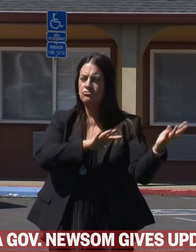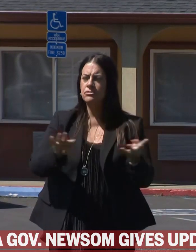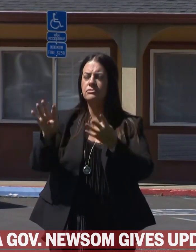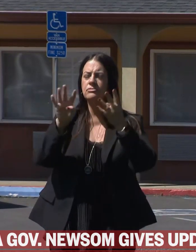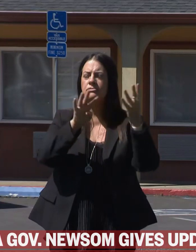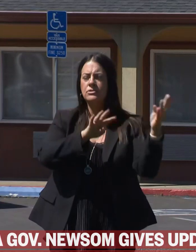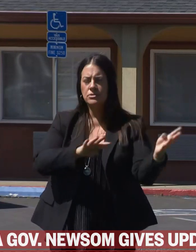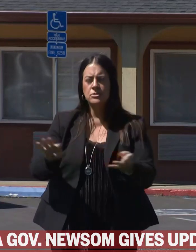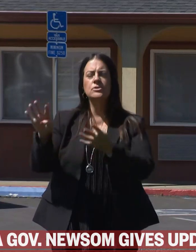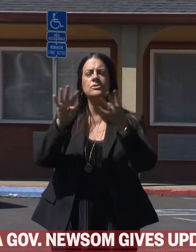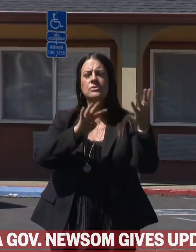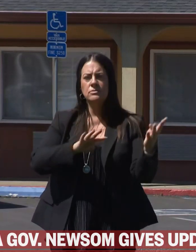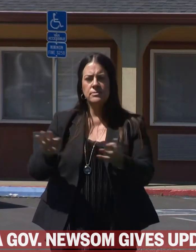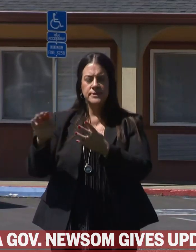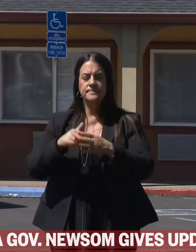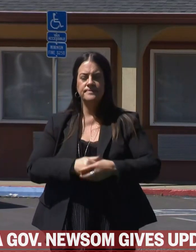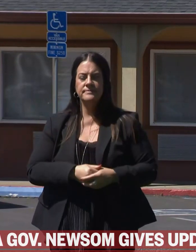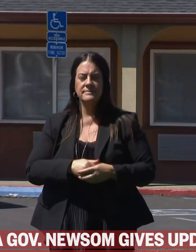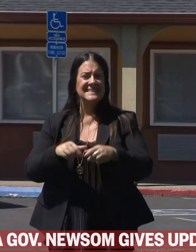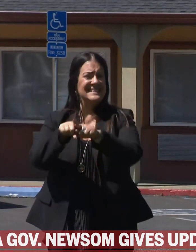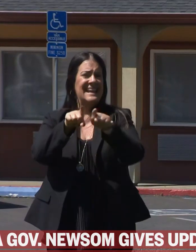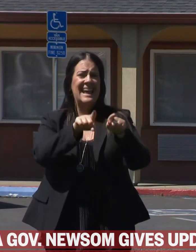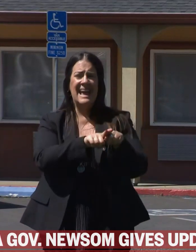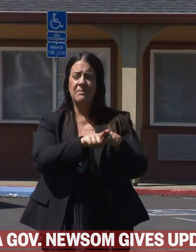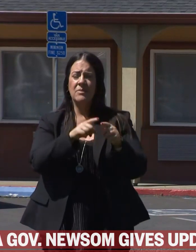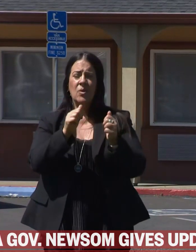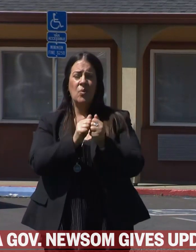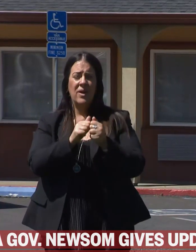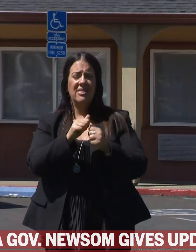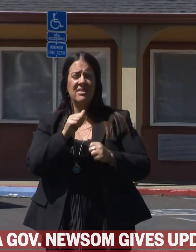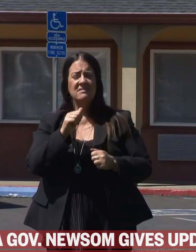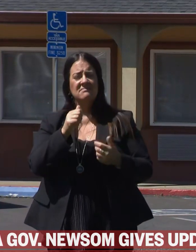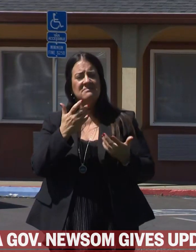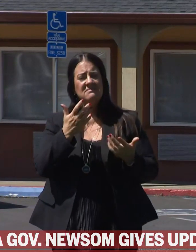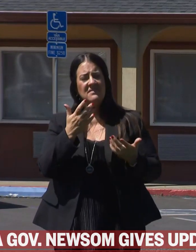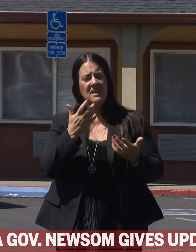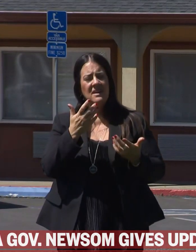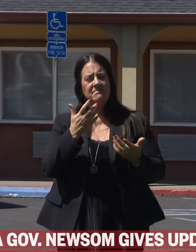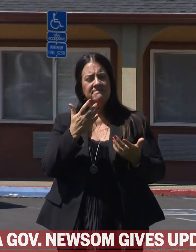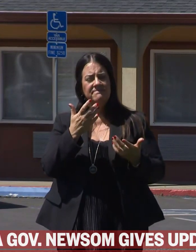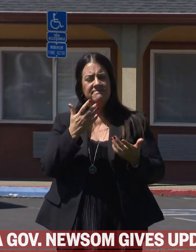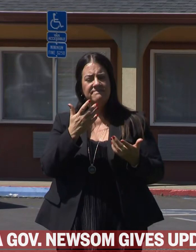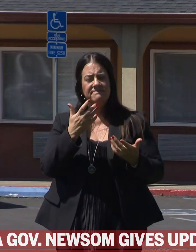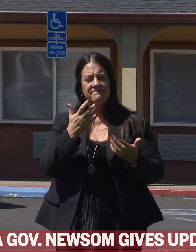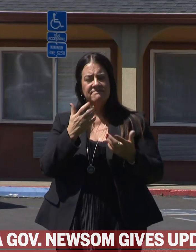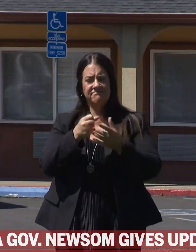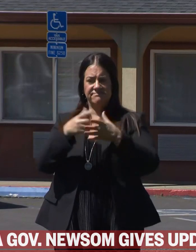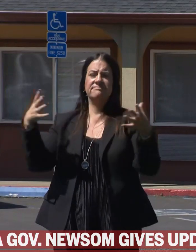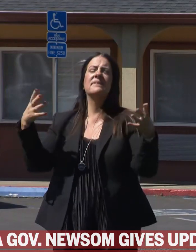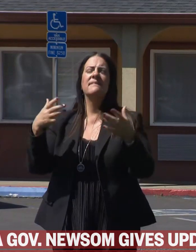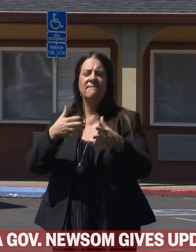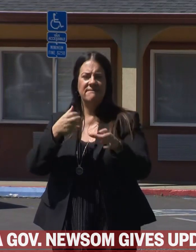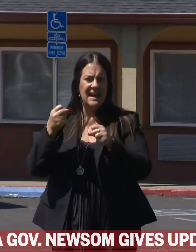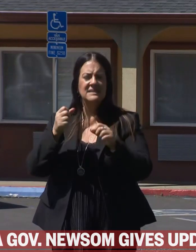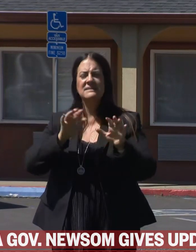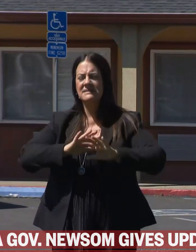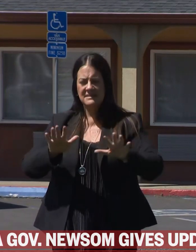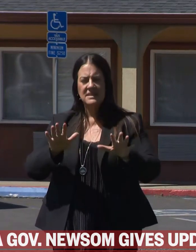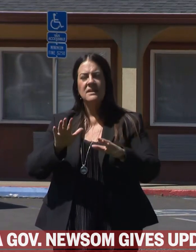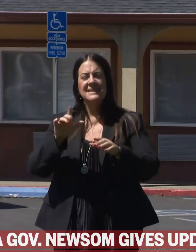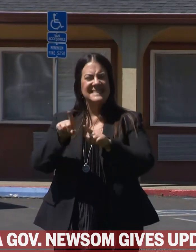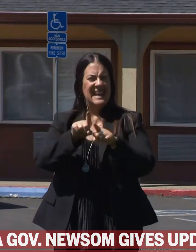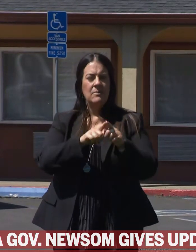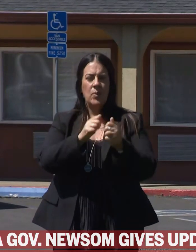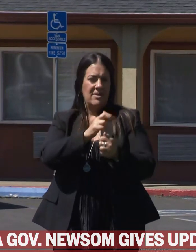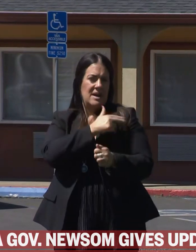surge as well. You don't want to run to capacity too early. You want to do it in a methodical way. So the answer to the question that the advocates pose